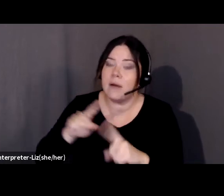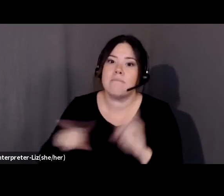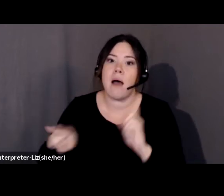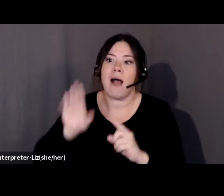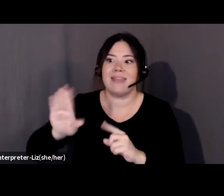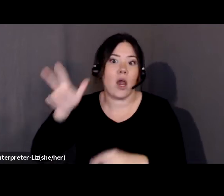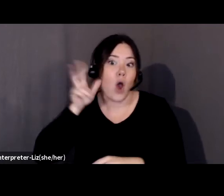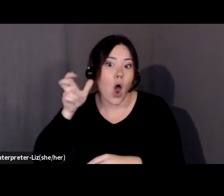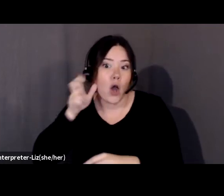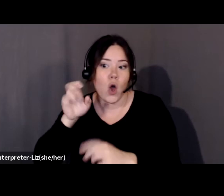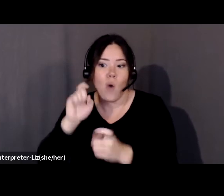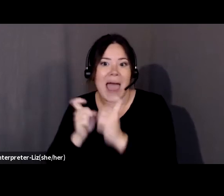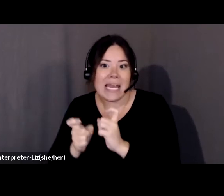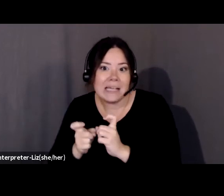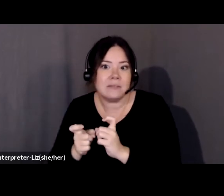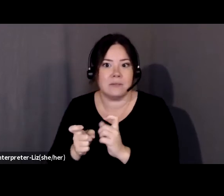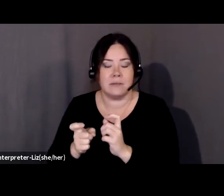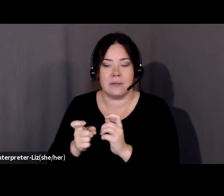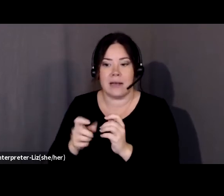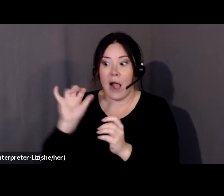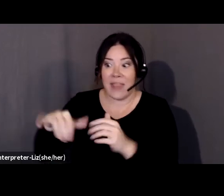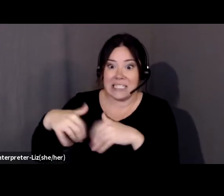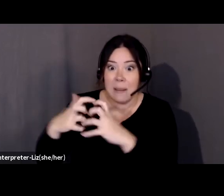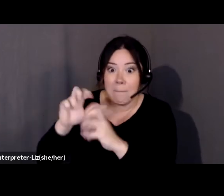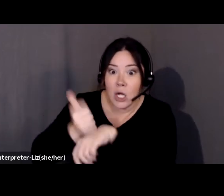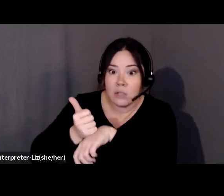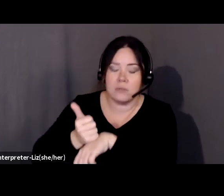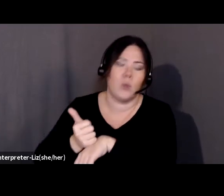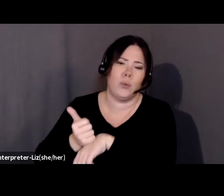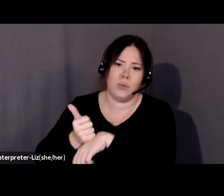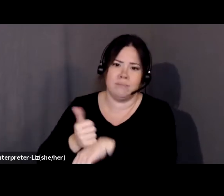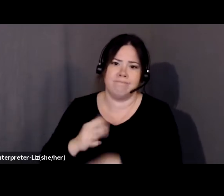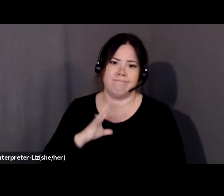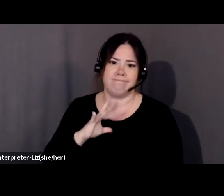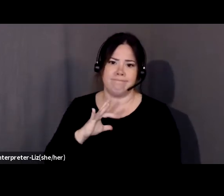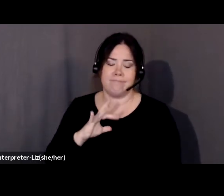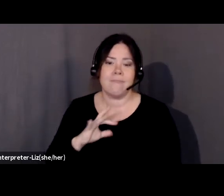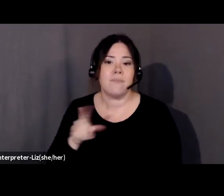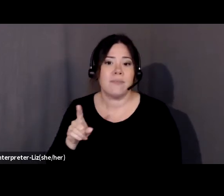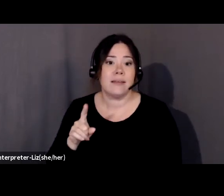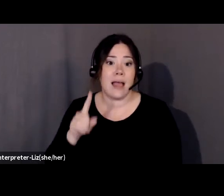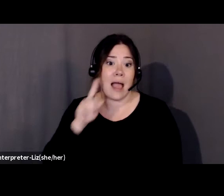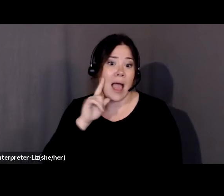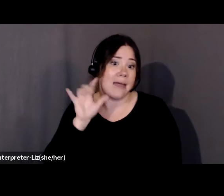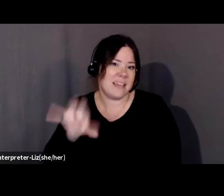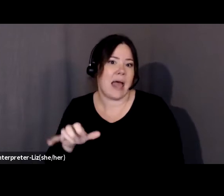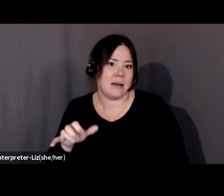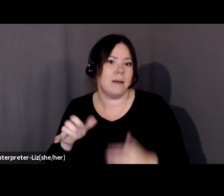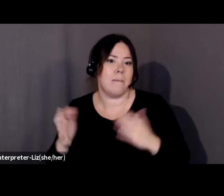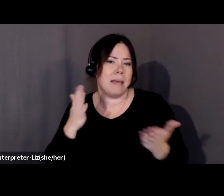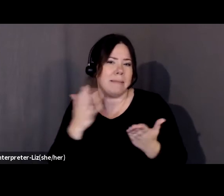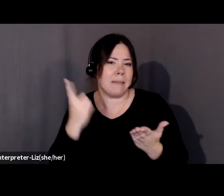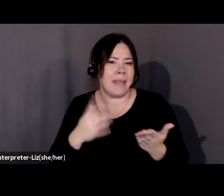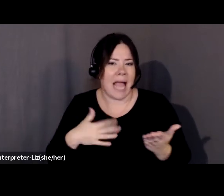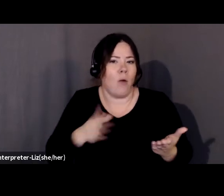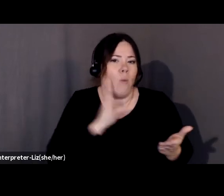editing and the way that it's built just makes a lot of sense to me. So that might be something where down the line, Voices in Action switches